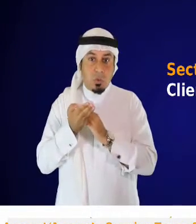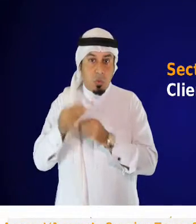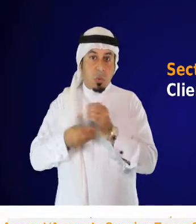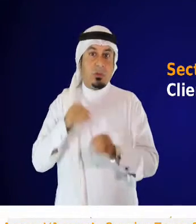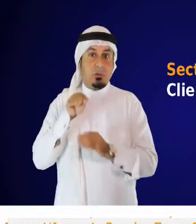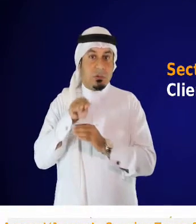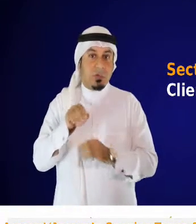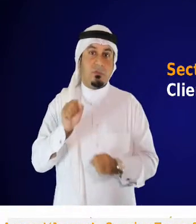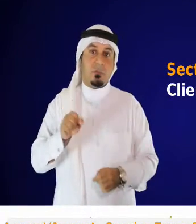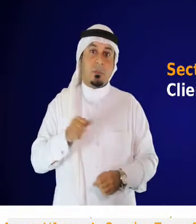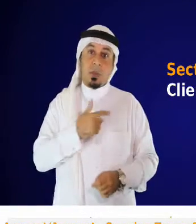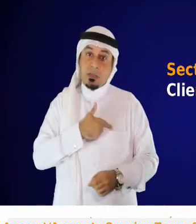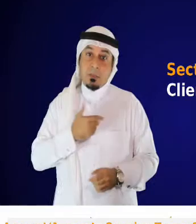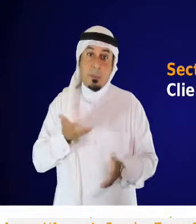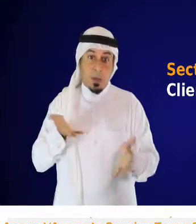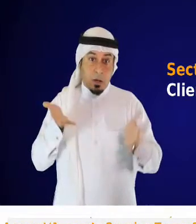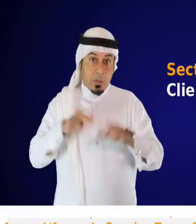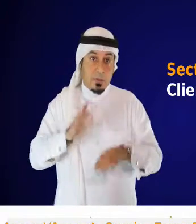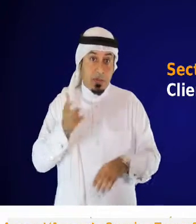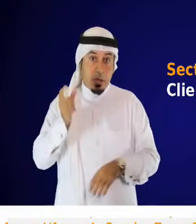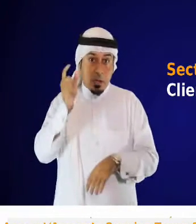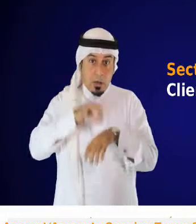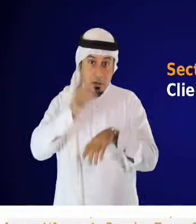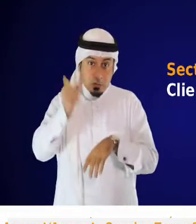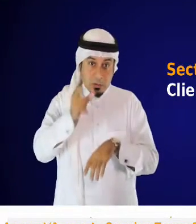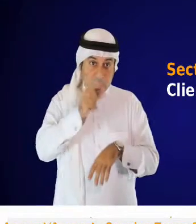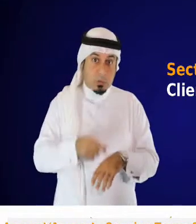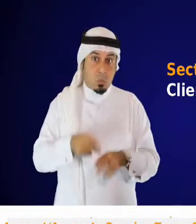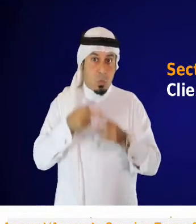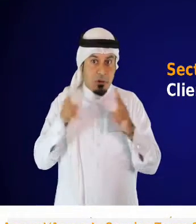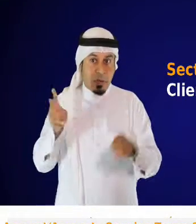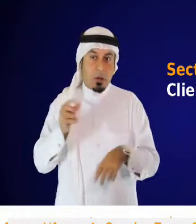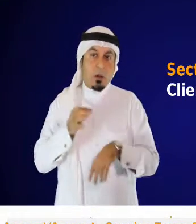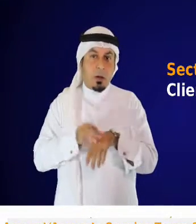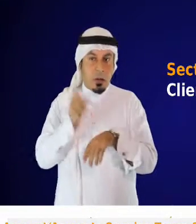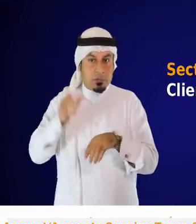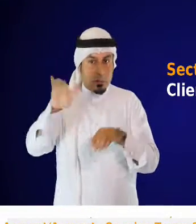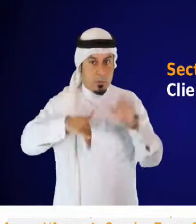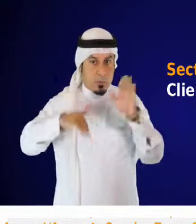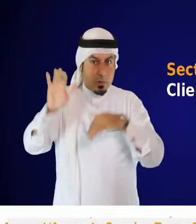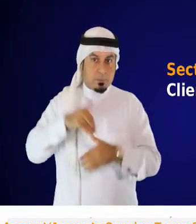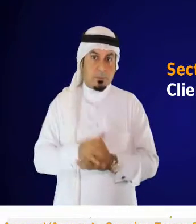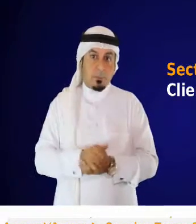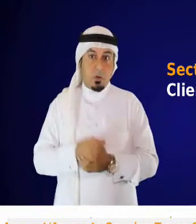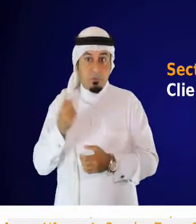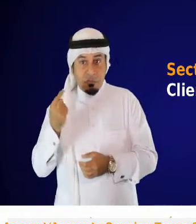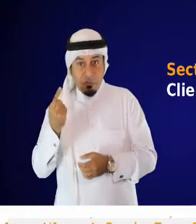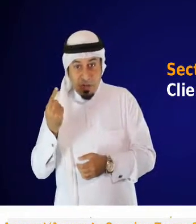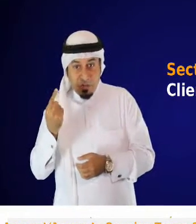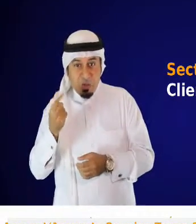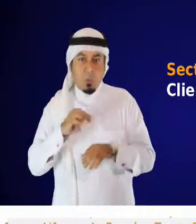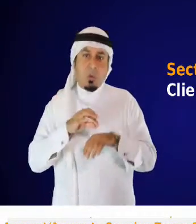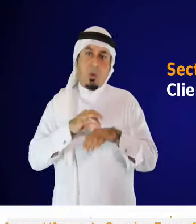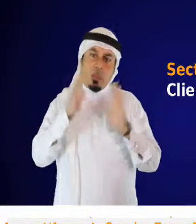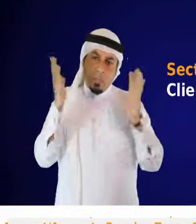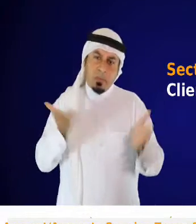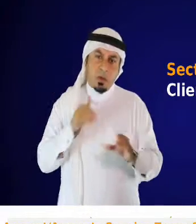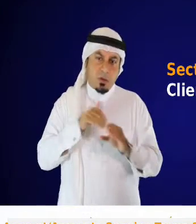customer. The customers agree to be jointly and severally responsible for the use of the ATM card.